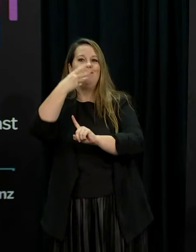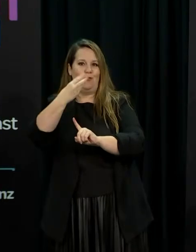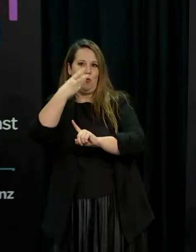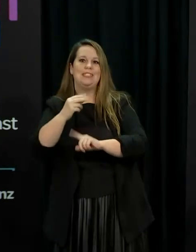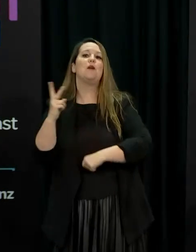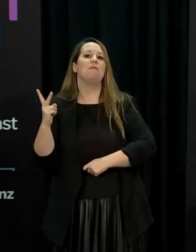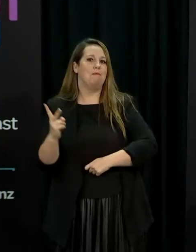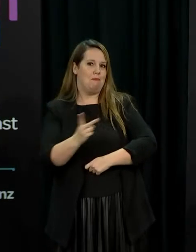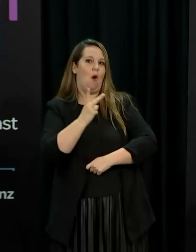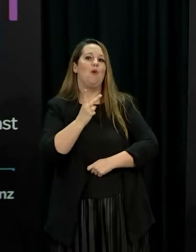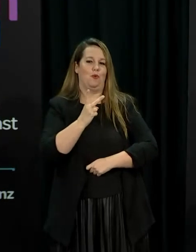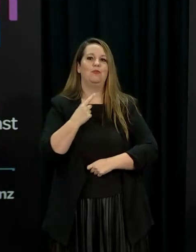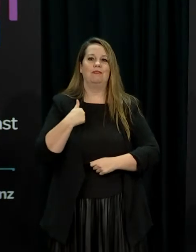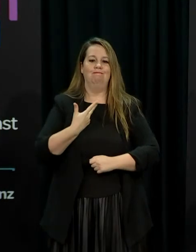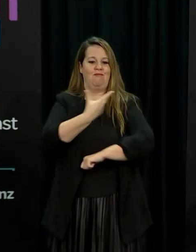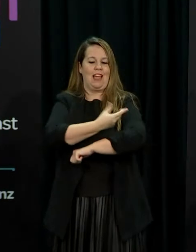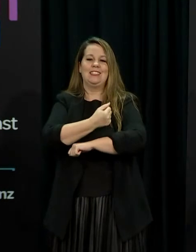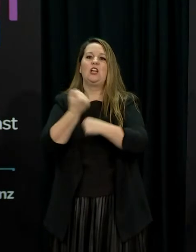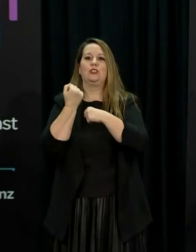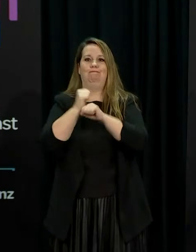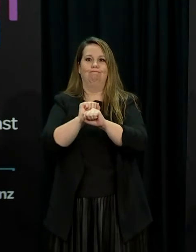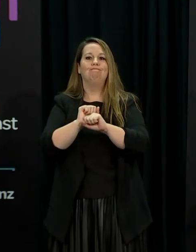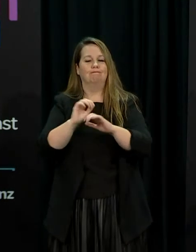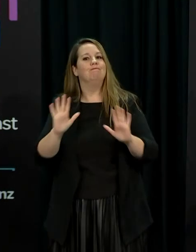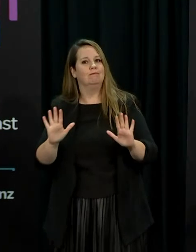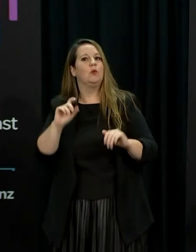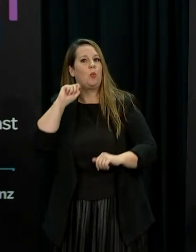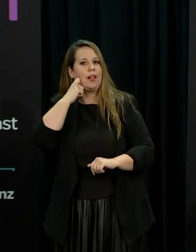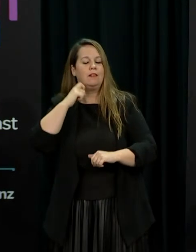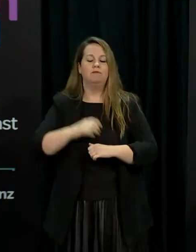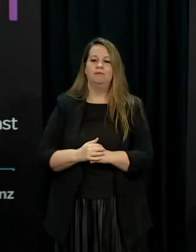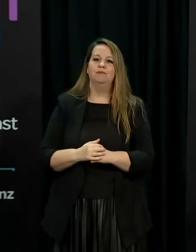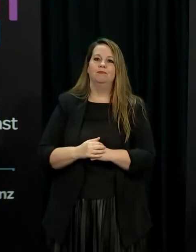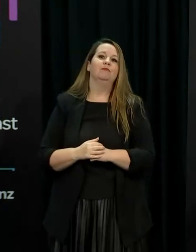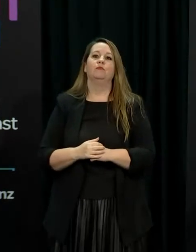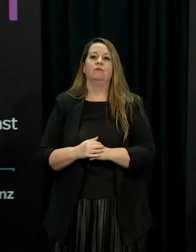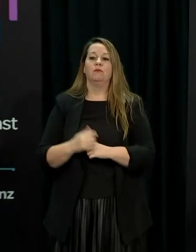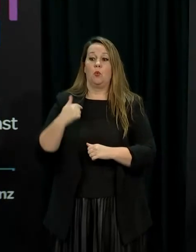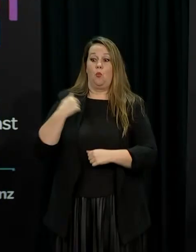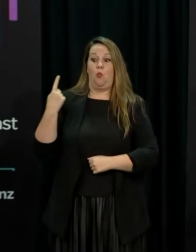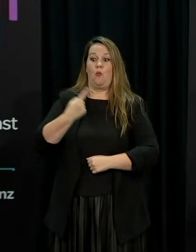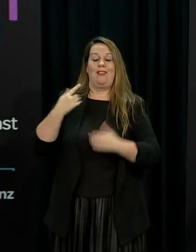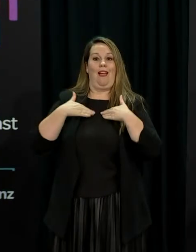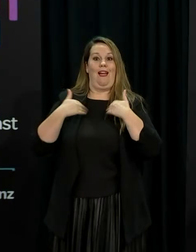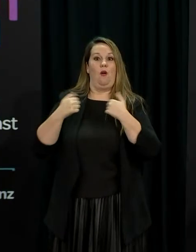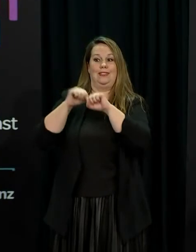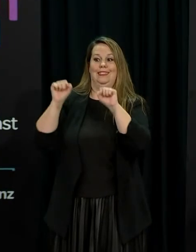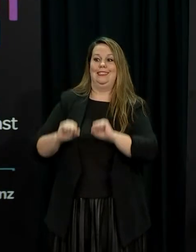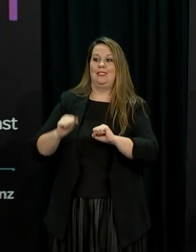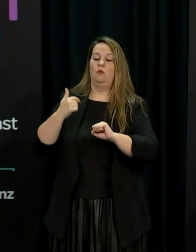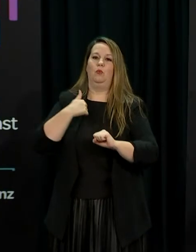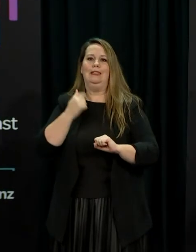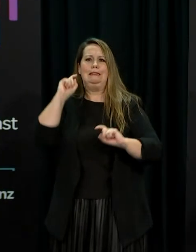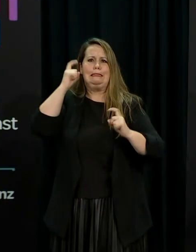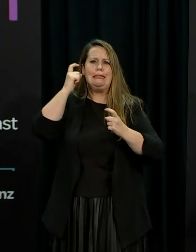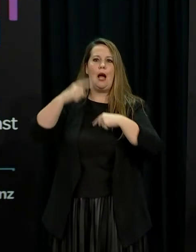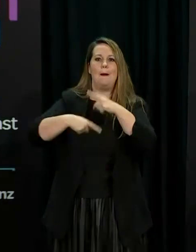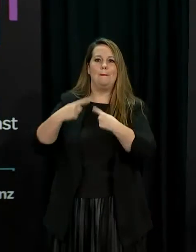Rightly, our health and disability colleagues are concerned about the impact of flu this year at the same time as a possible second wave of